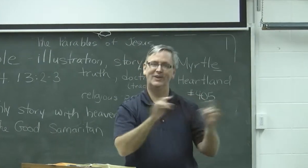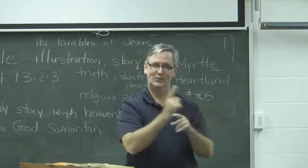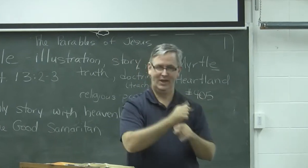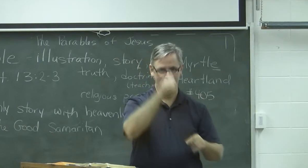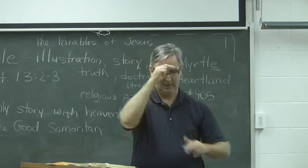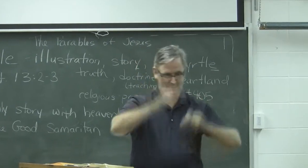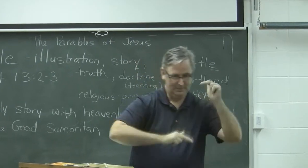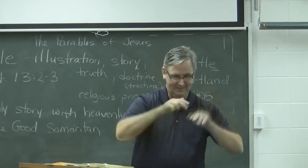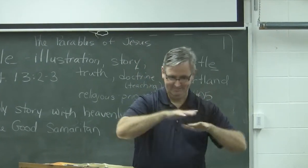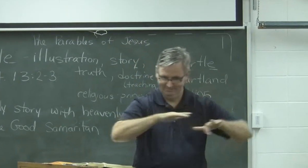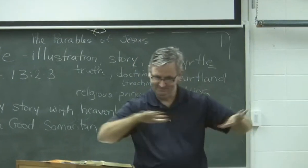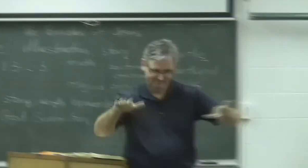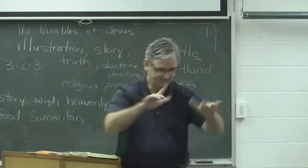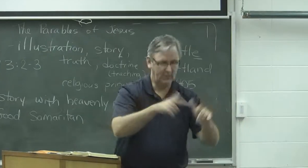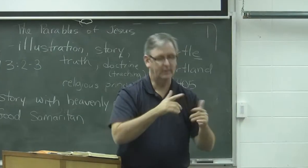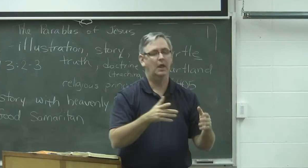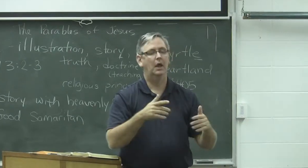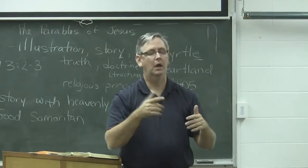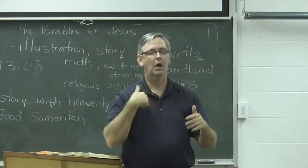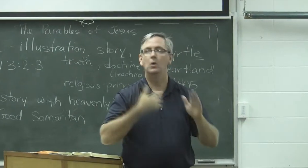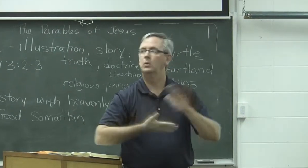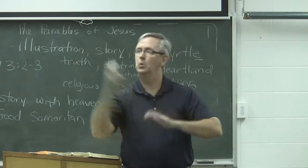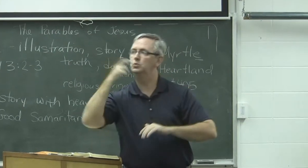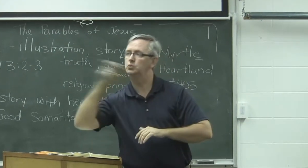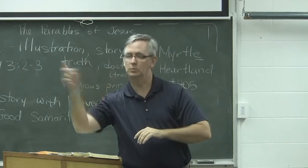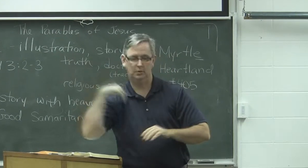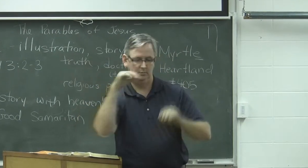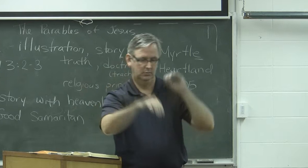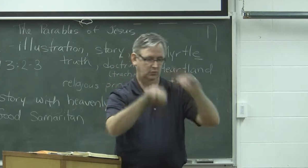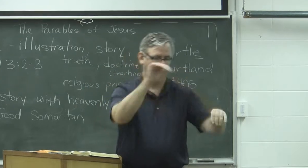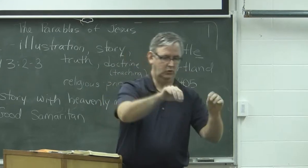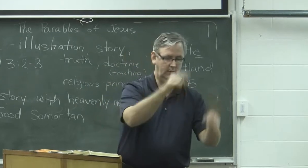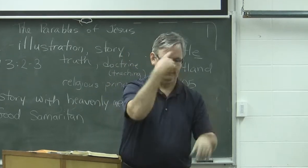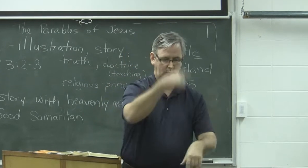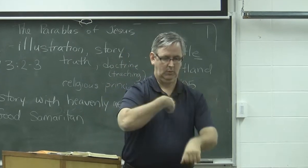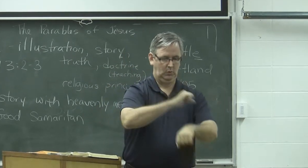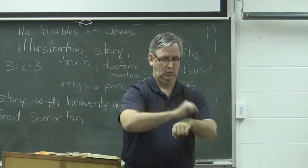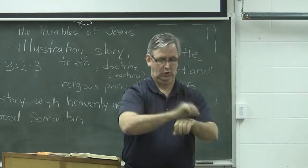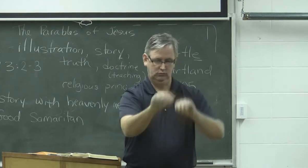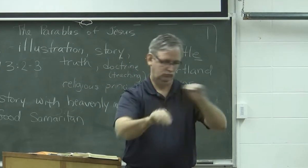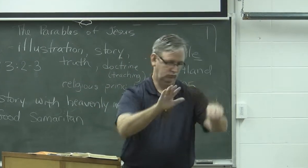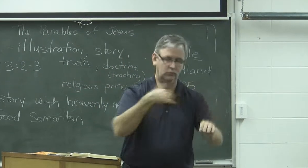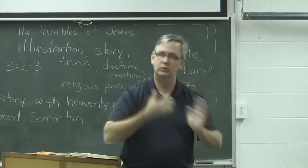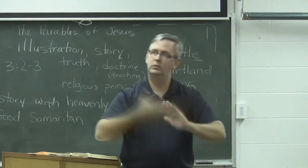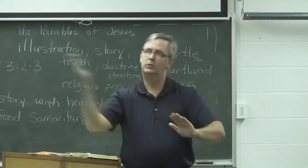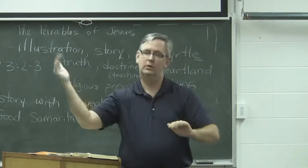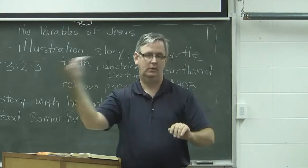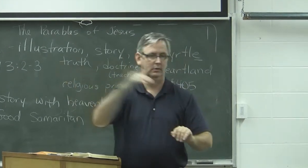That's the story that a man went and built a vineyard, and he went on a long trip, and he gave several men to take